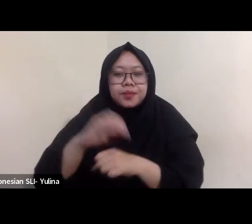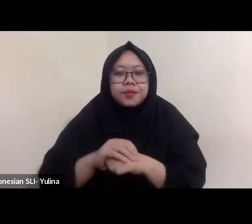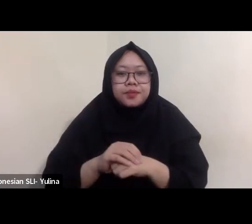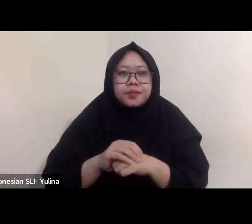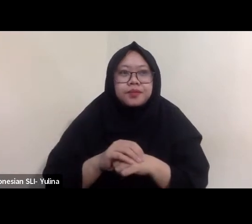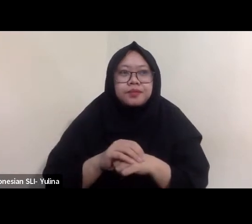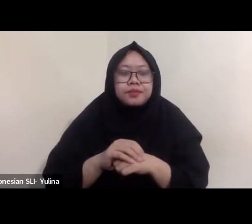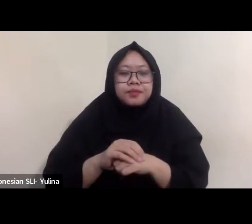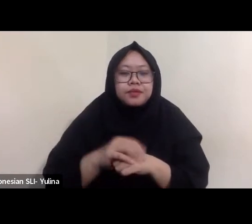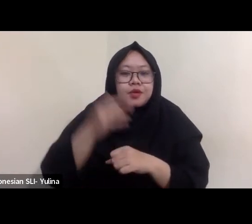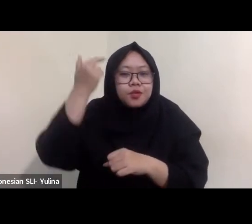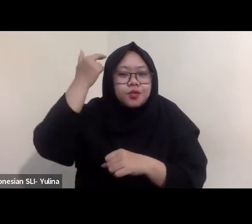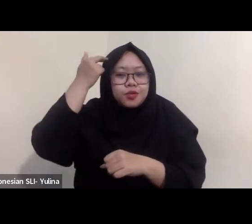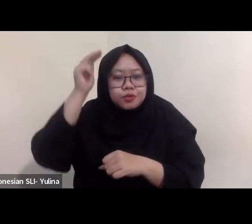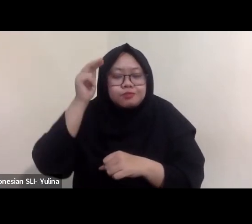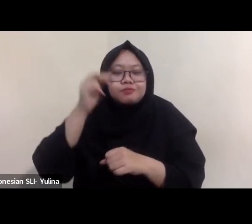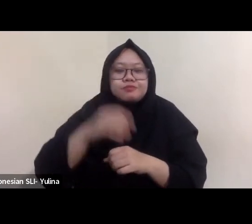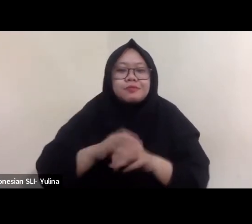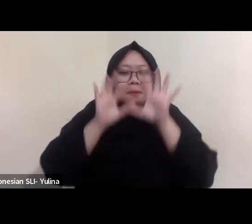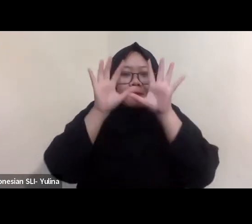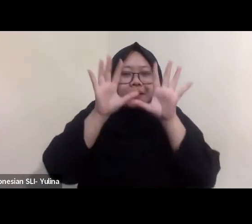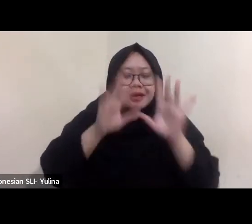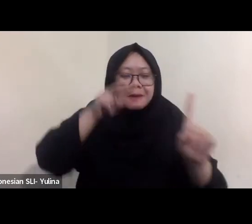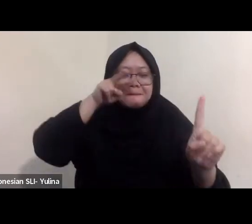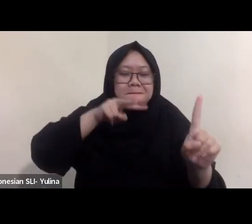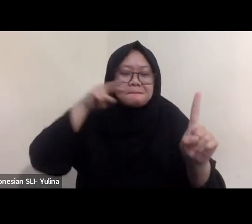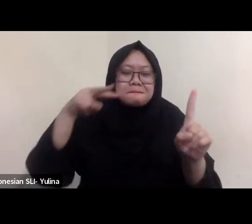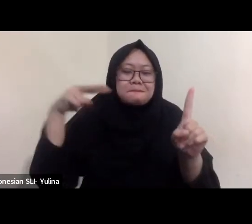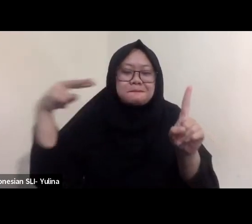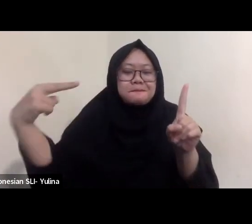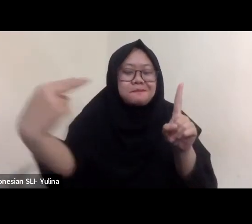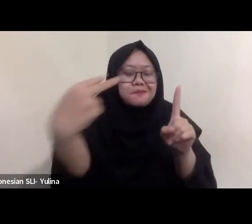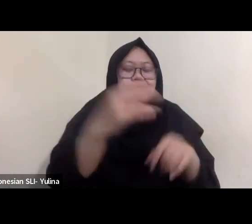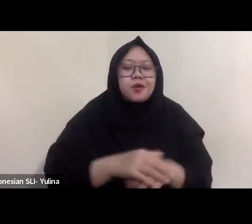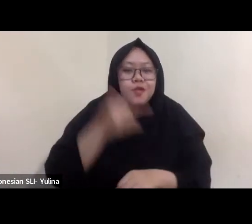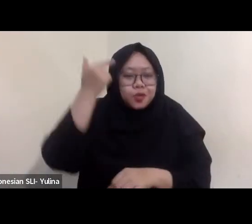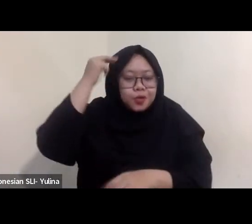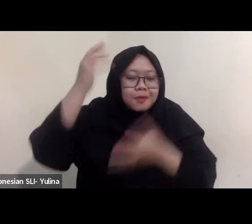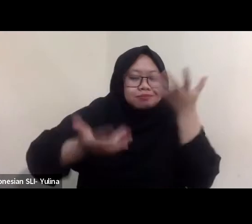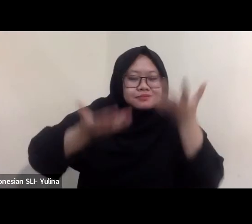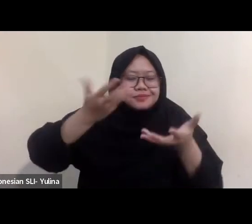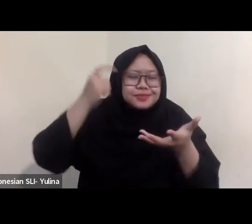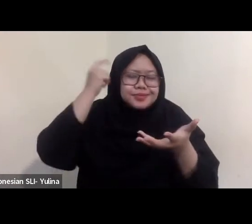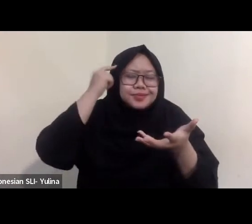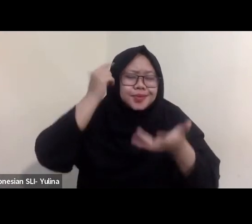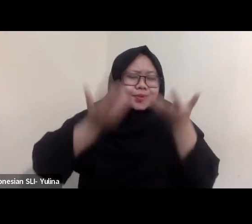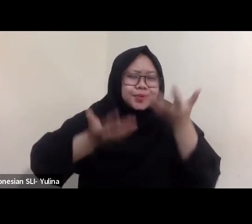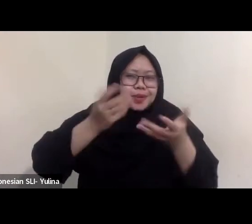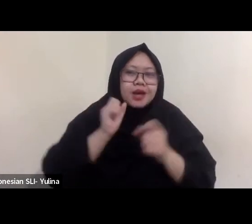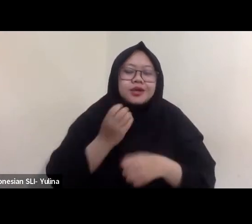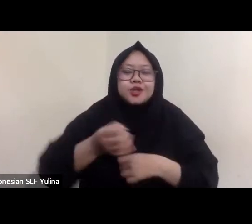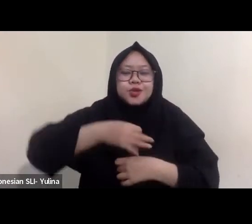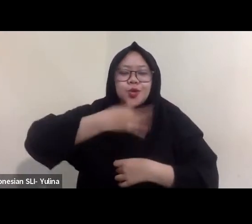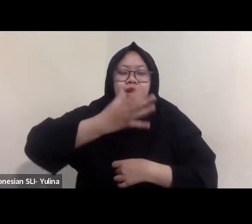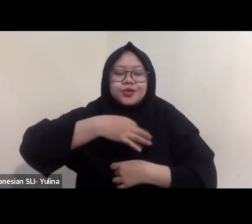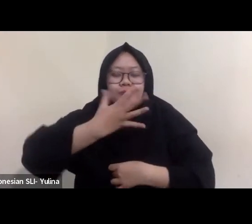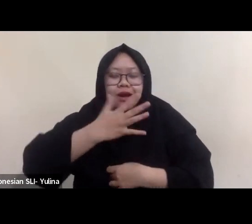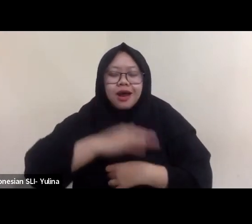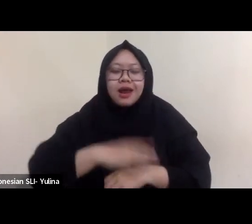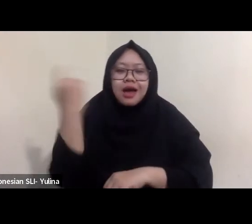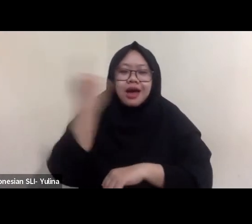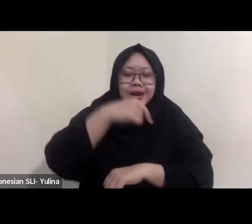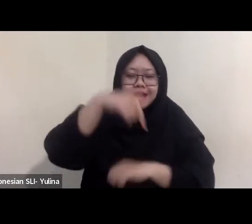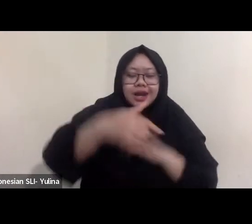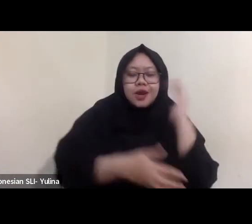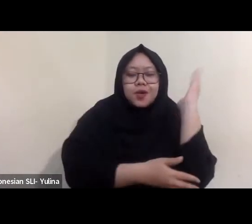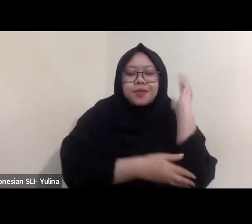take into account those various voices. Today is the first global webinar with topic of on